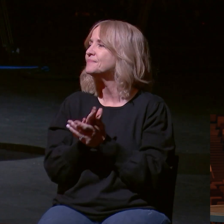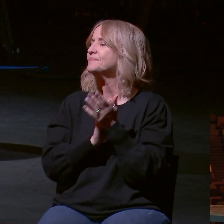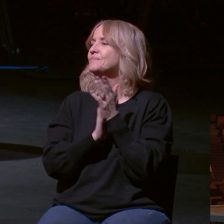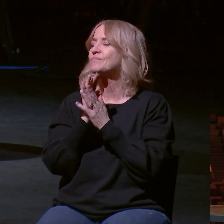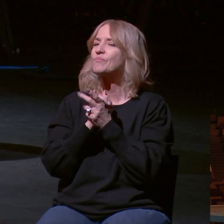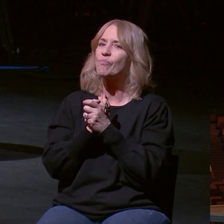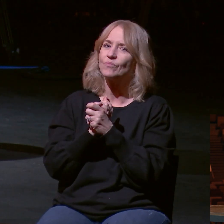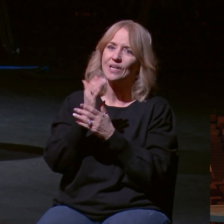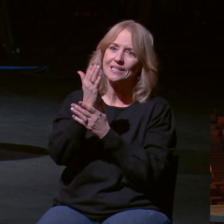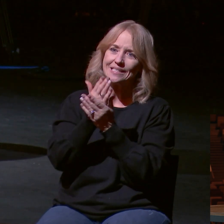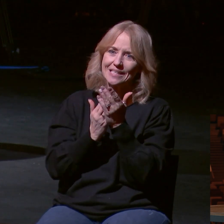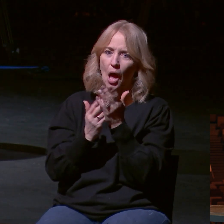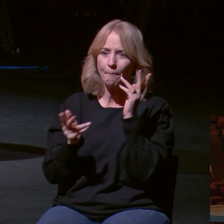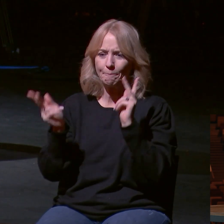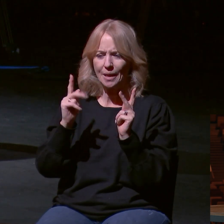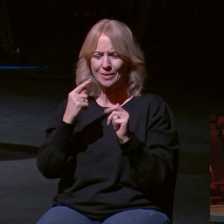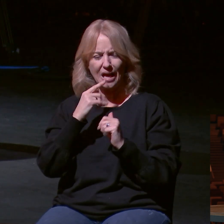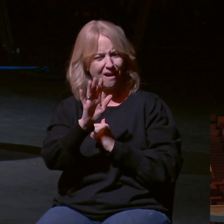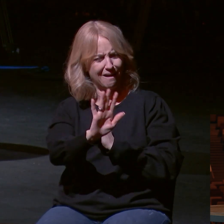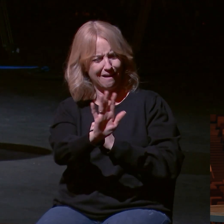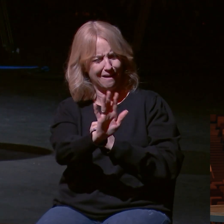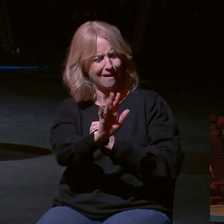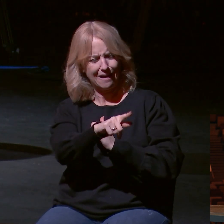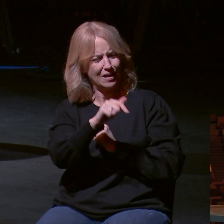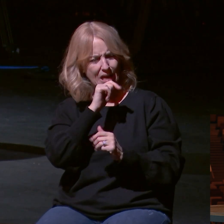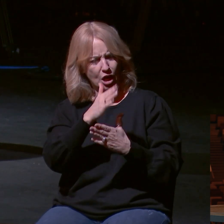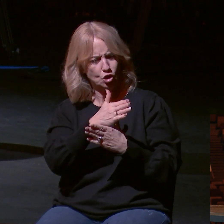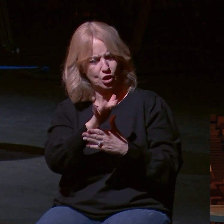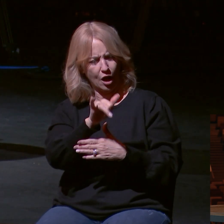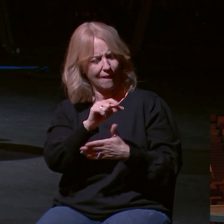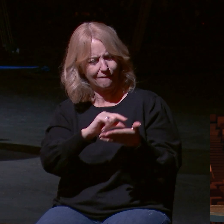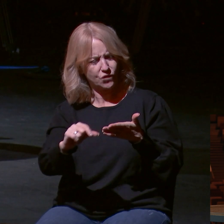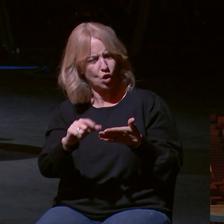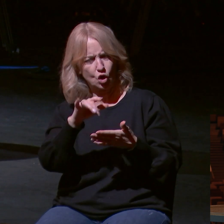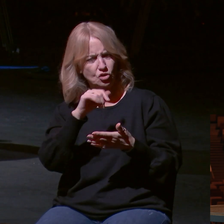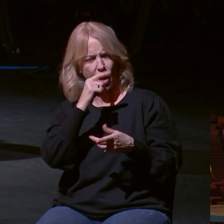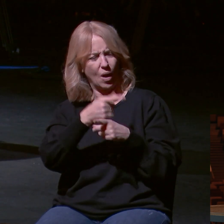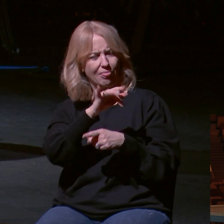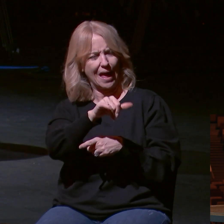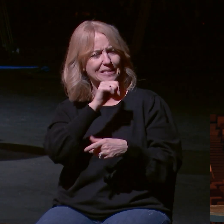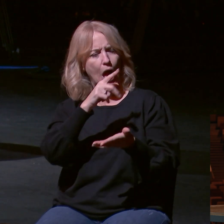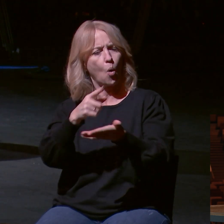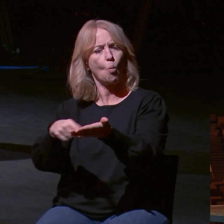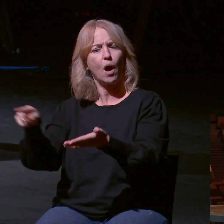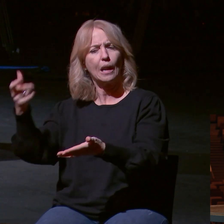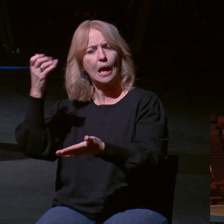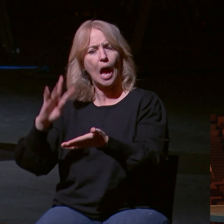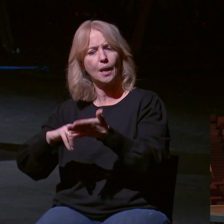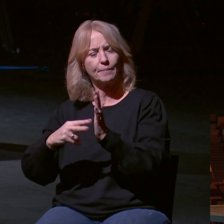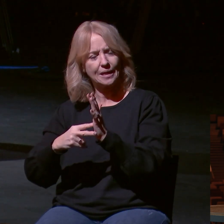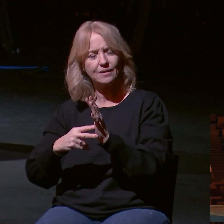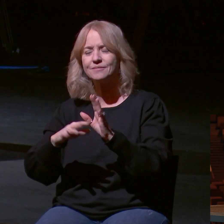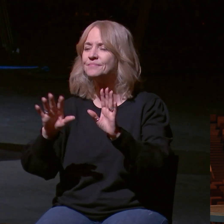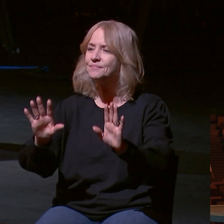of context. Now, I don't think it's bad to share this verse with people. It's God talking to his people. But